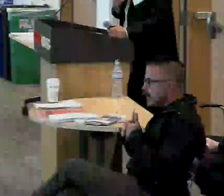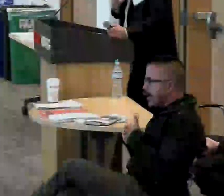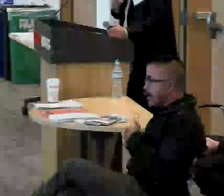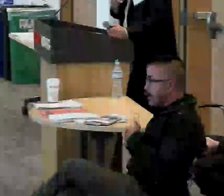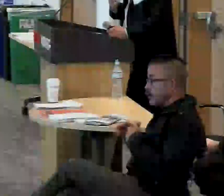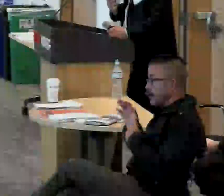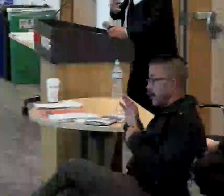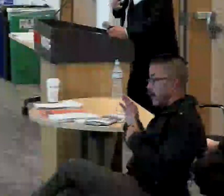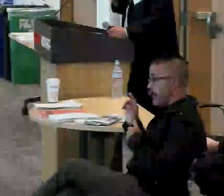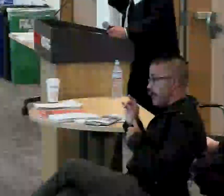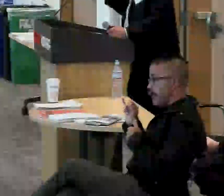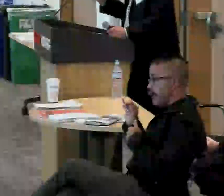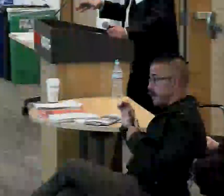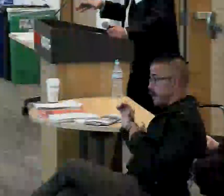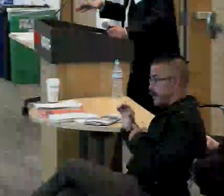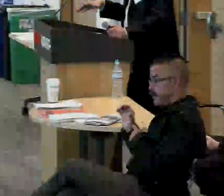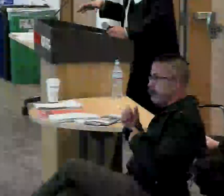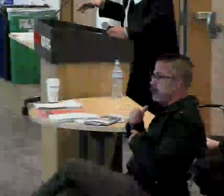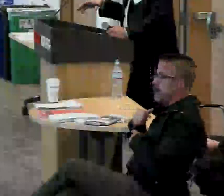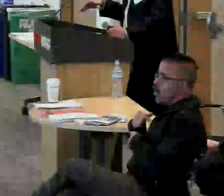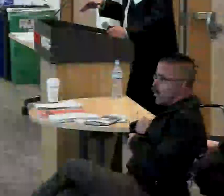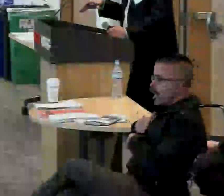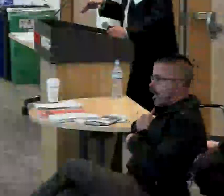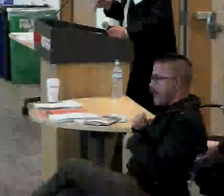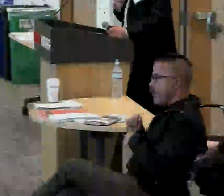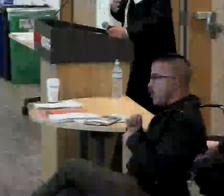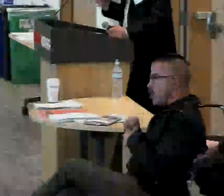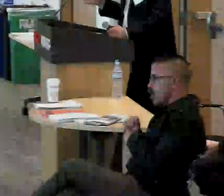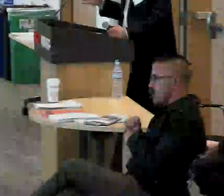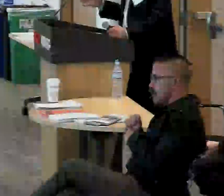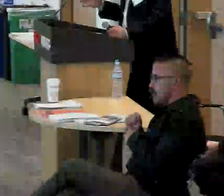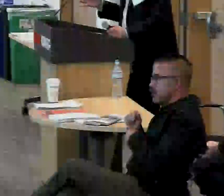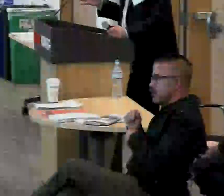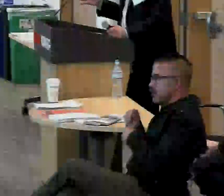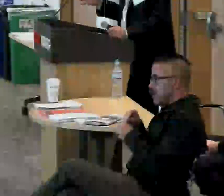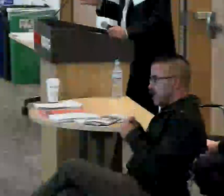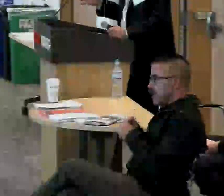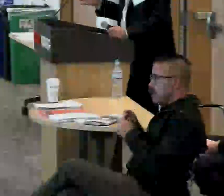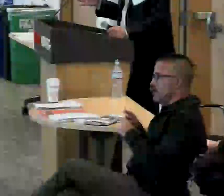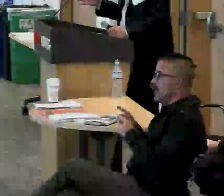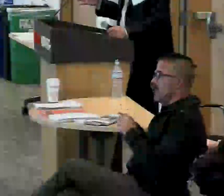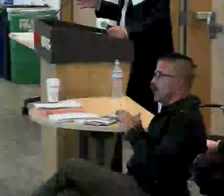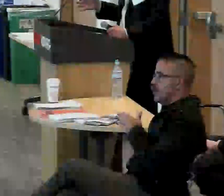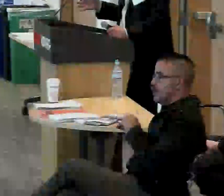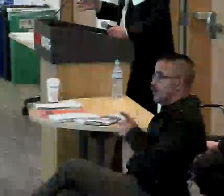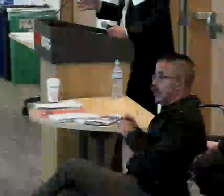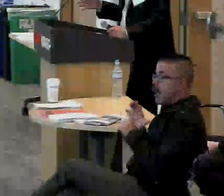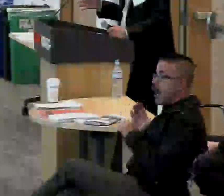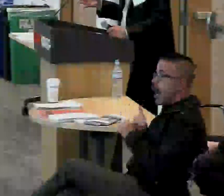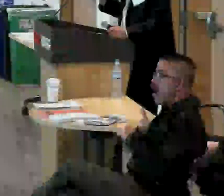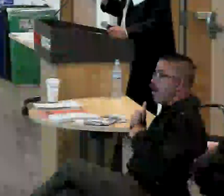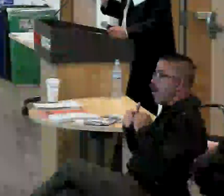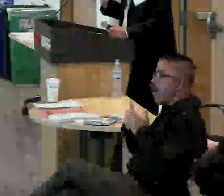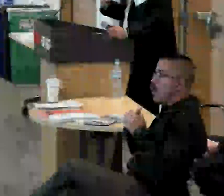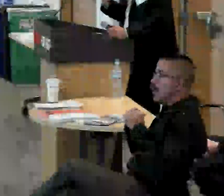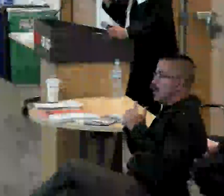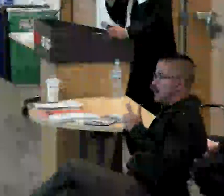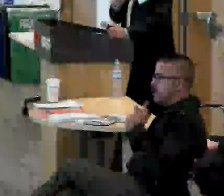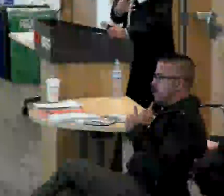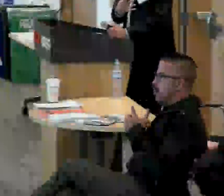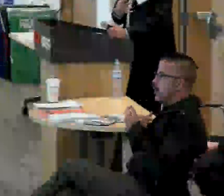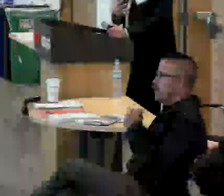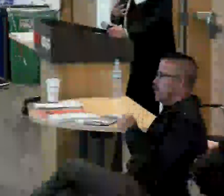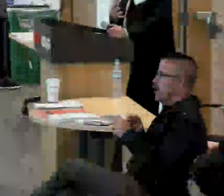FDIC, as we've talked about, not just from our work in community affairs, but agency-wide, we've really been deeply trying to engage independently, both